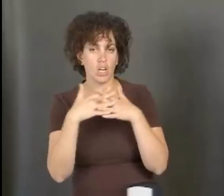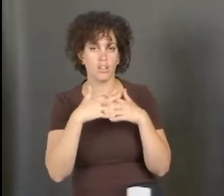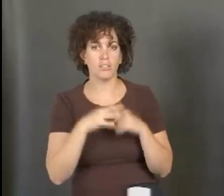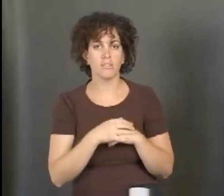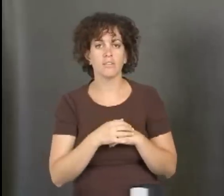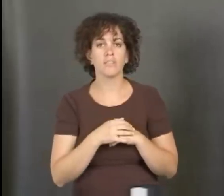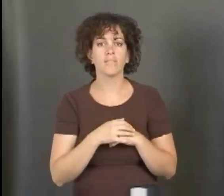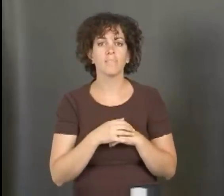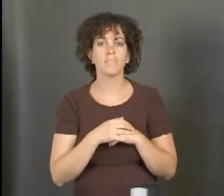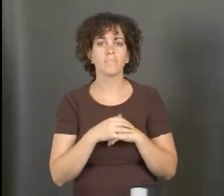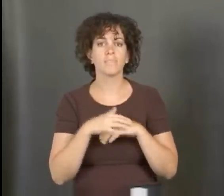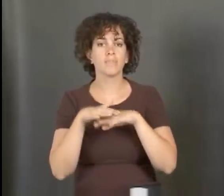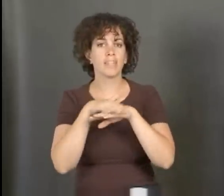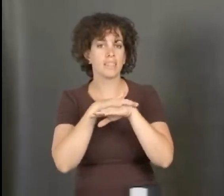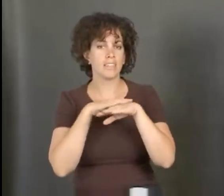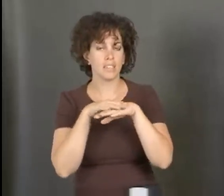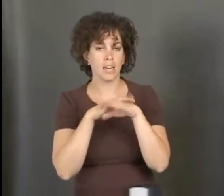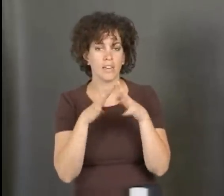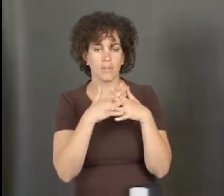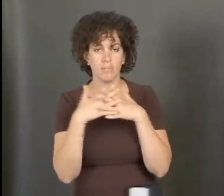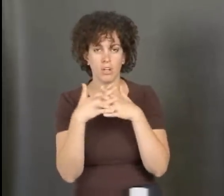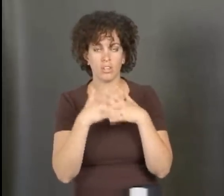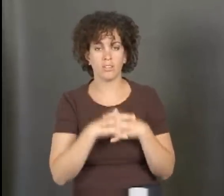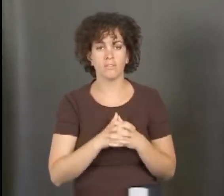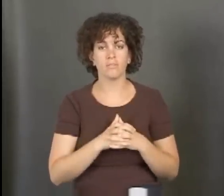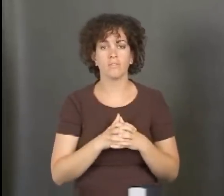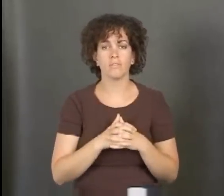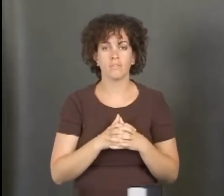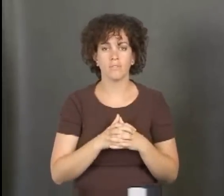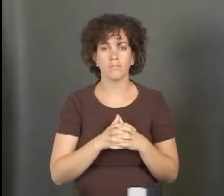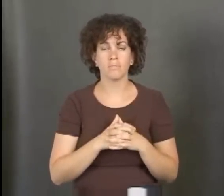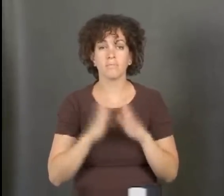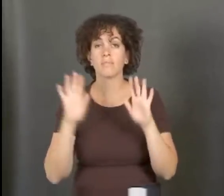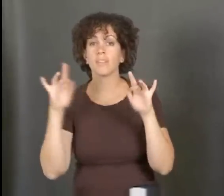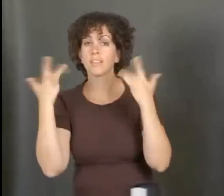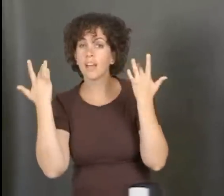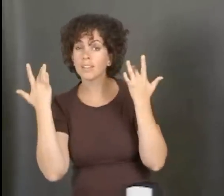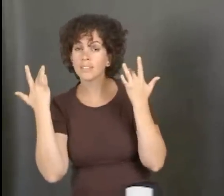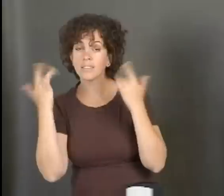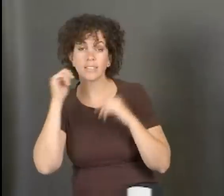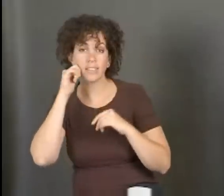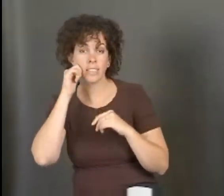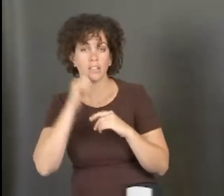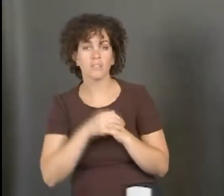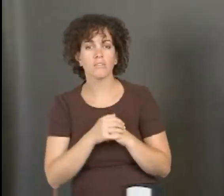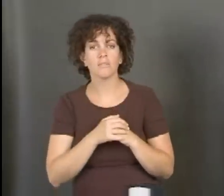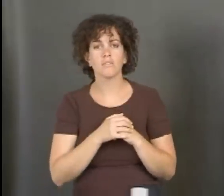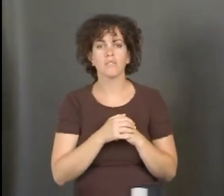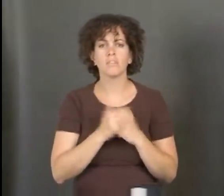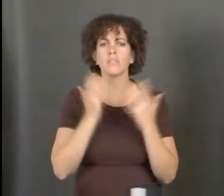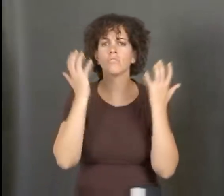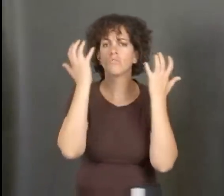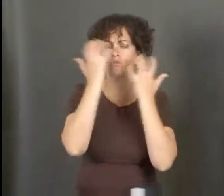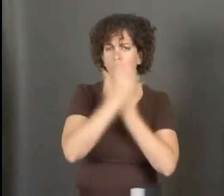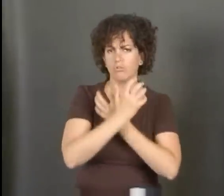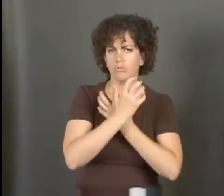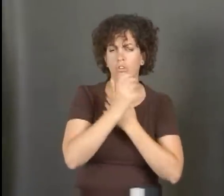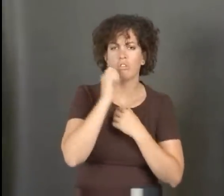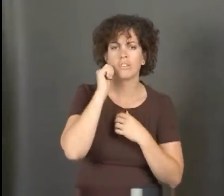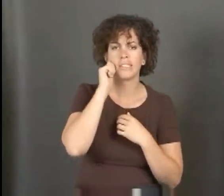I also forgot to include Native American. Native American. Light skin, dark